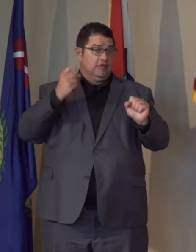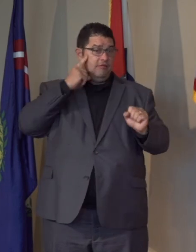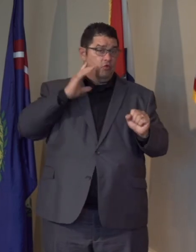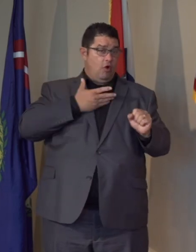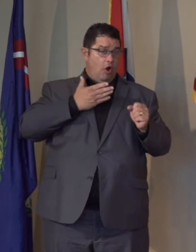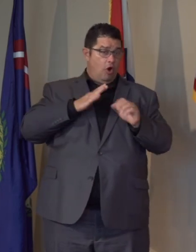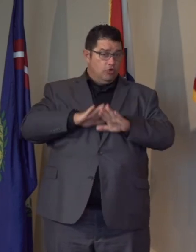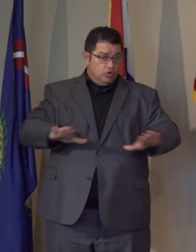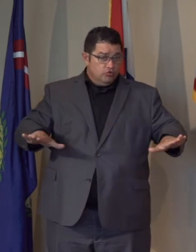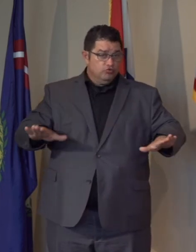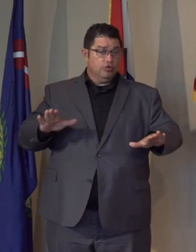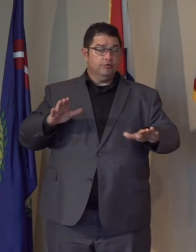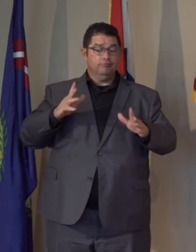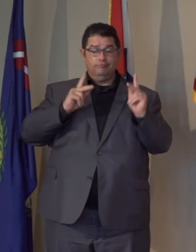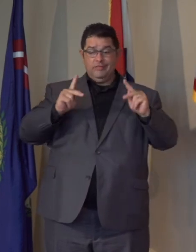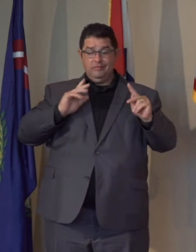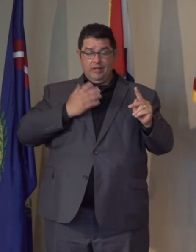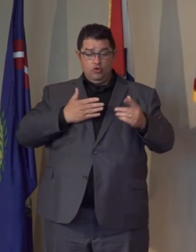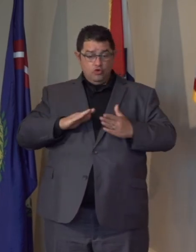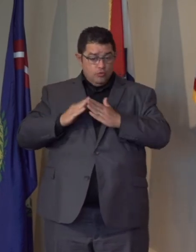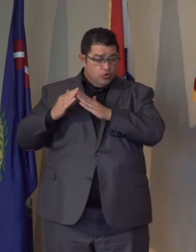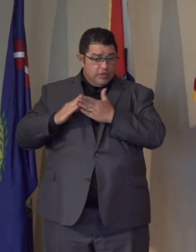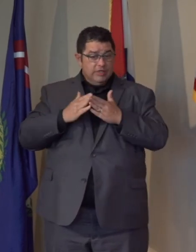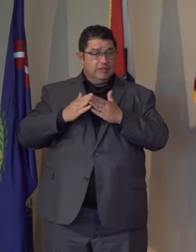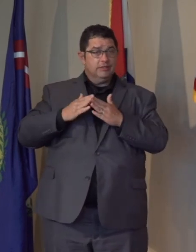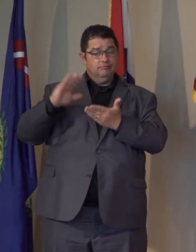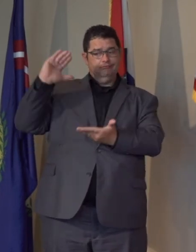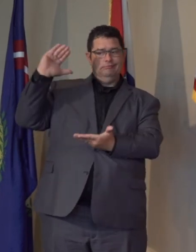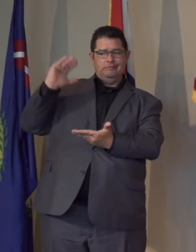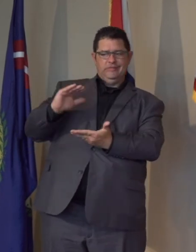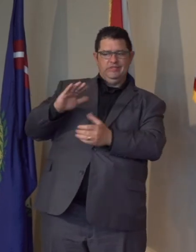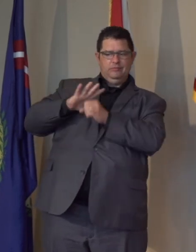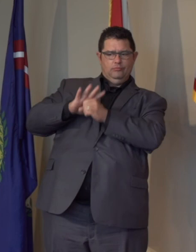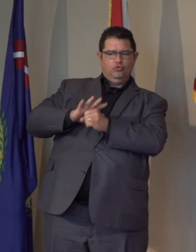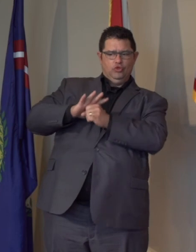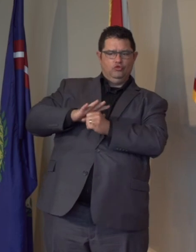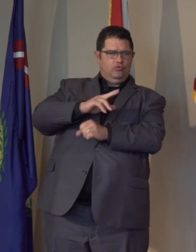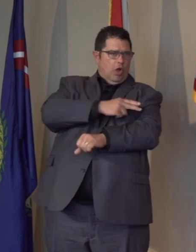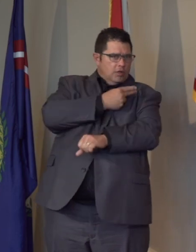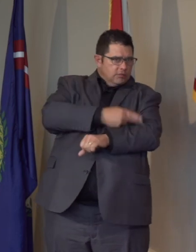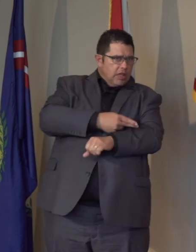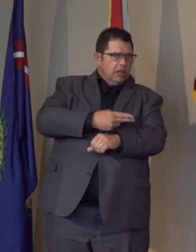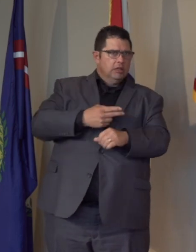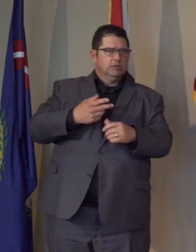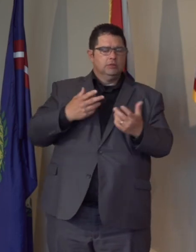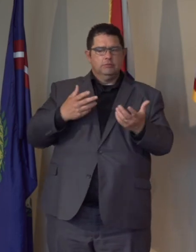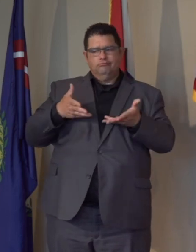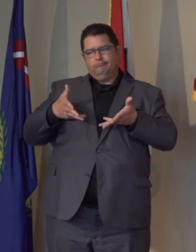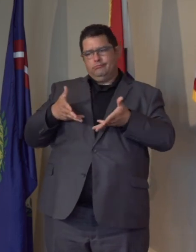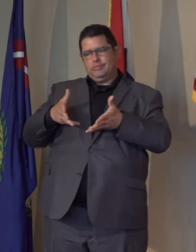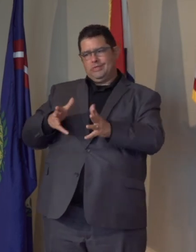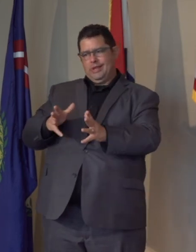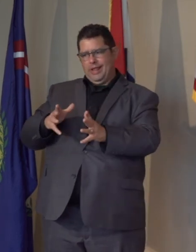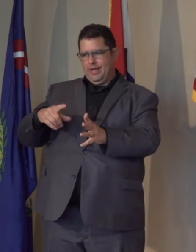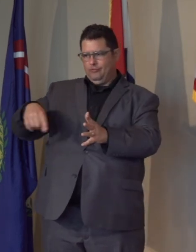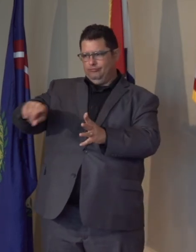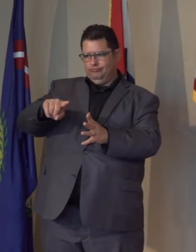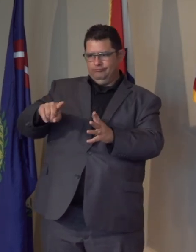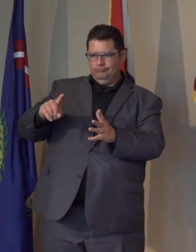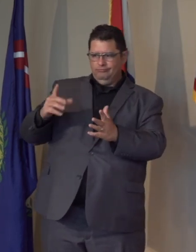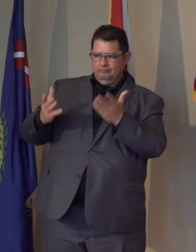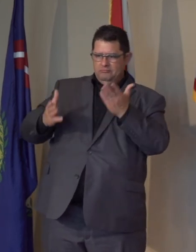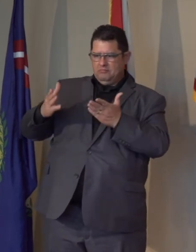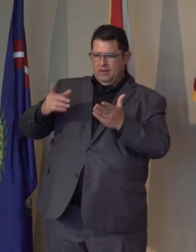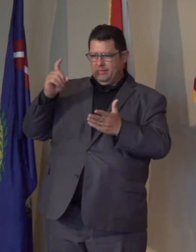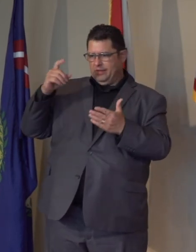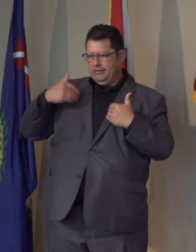community, and it will ease some of the pressure in our hospitals and make sure that people who need treatment for other medical conditions,